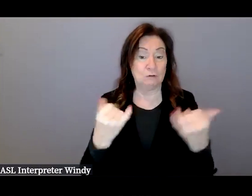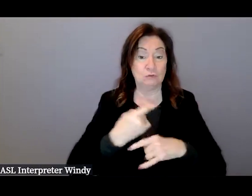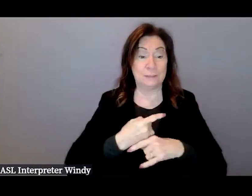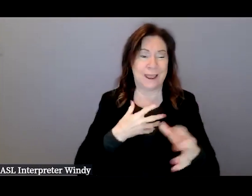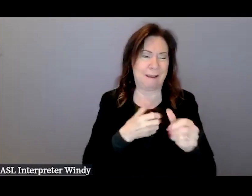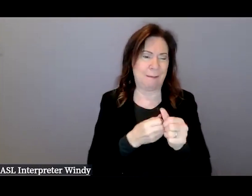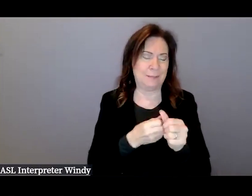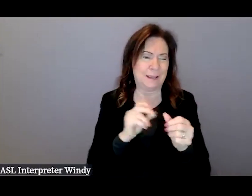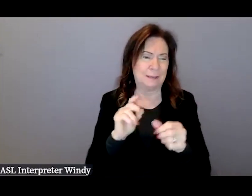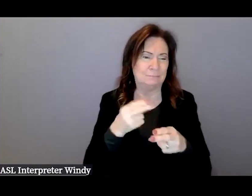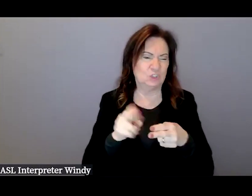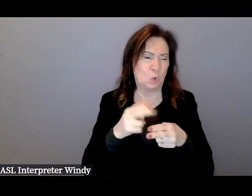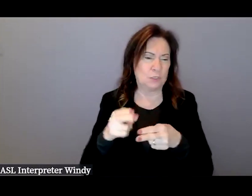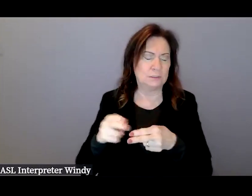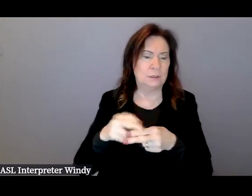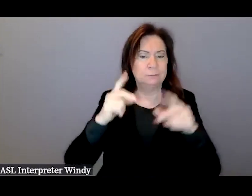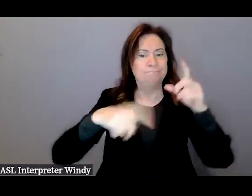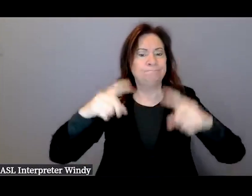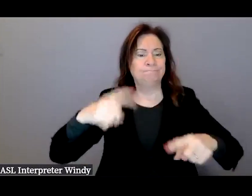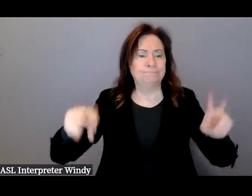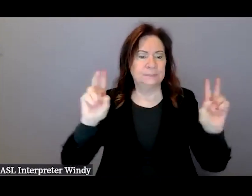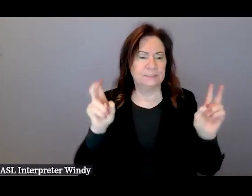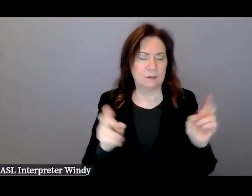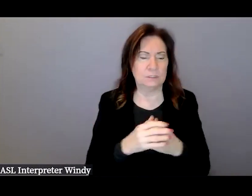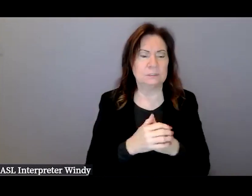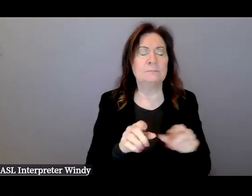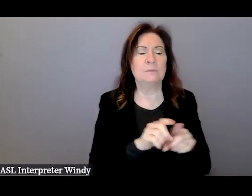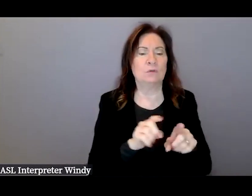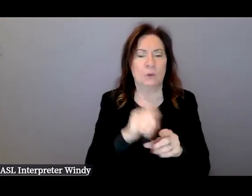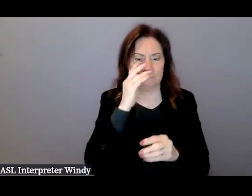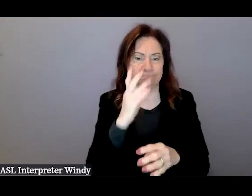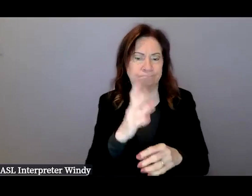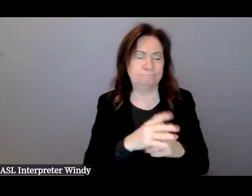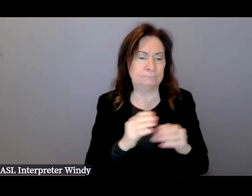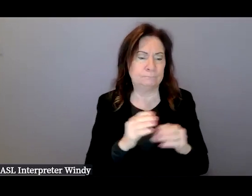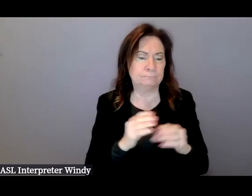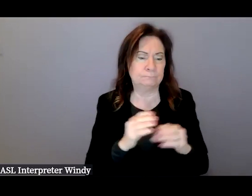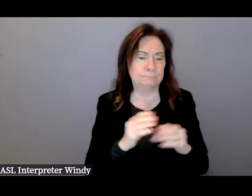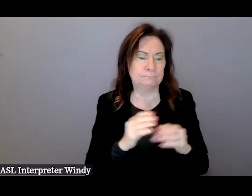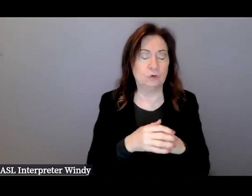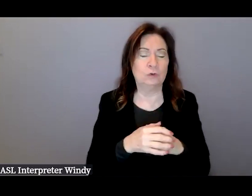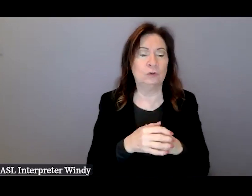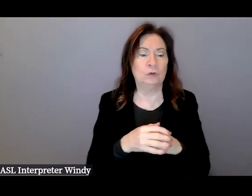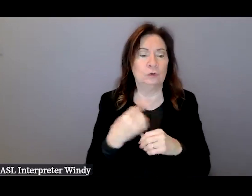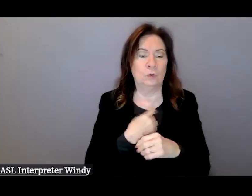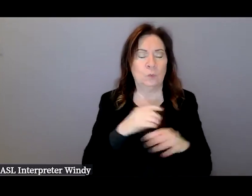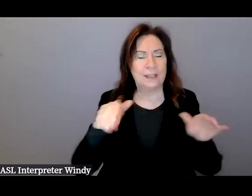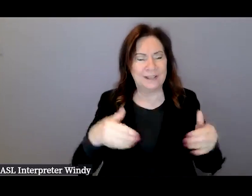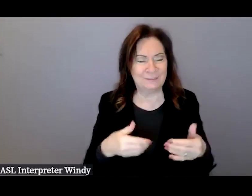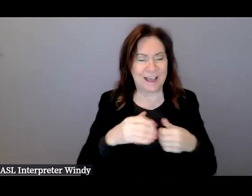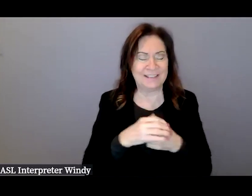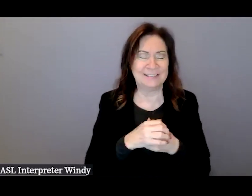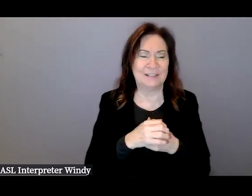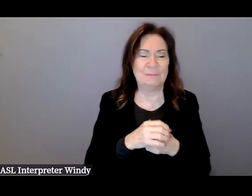on a variety of topics, and I'll give those details after we invite our